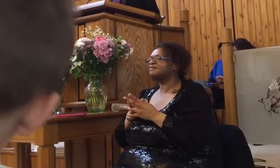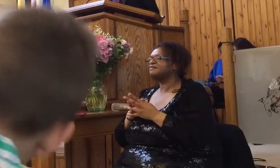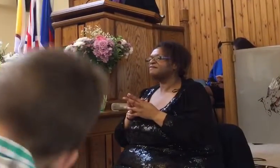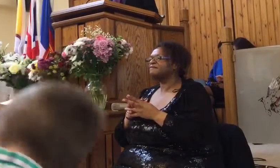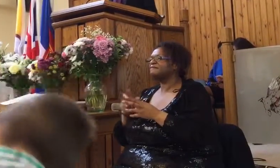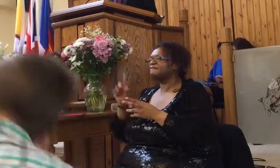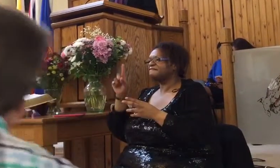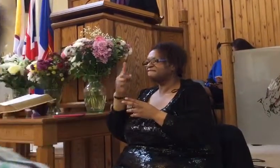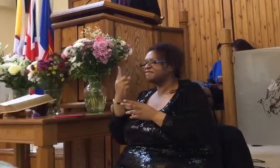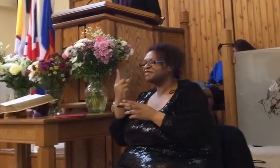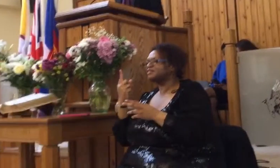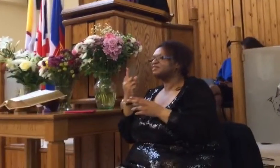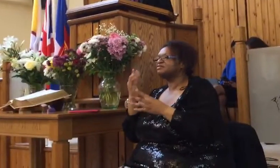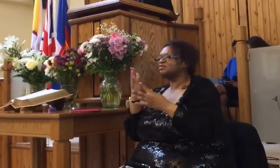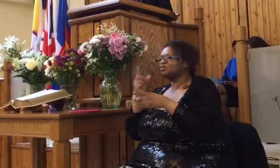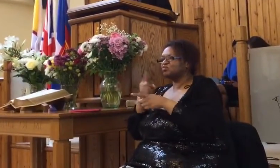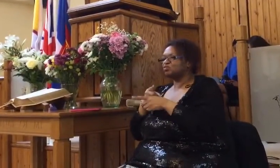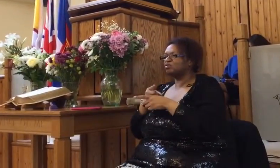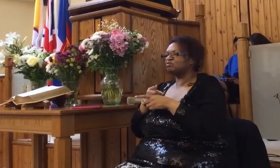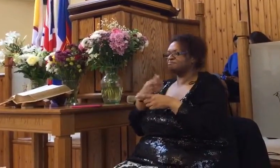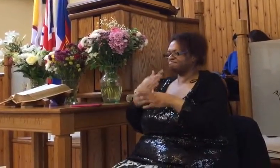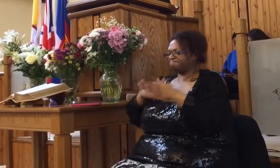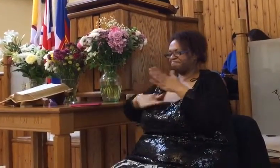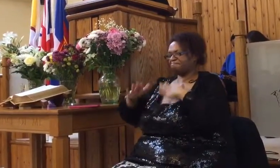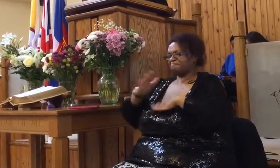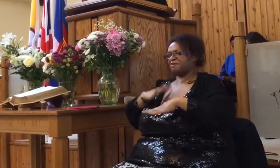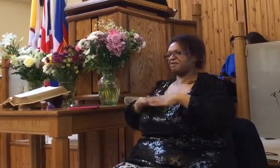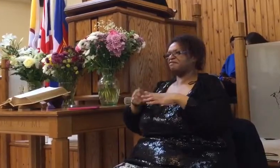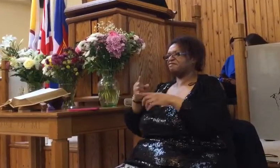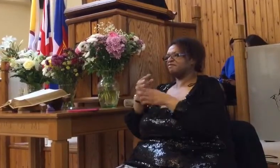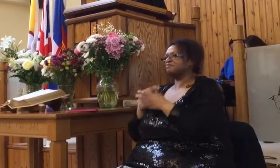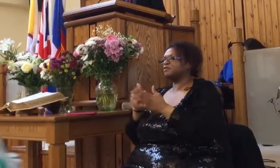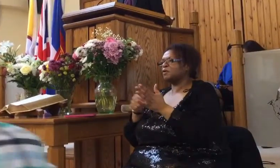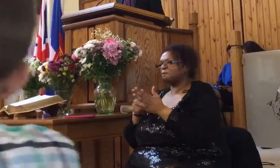The first one is on our conduct.